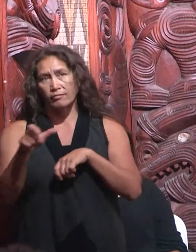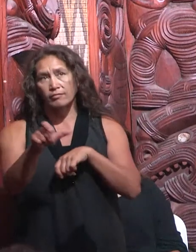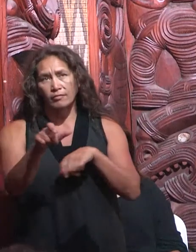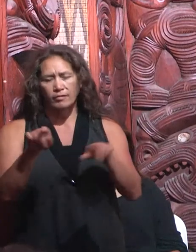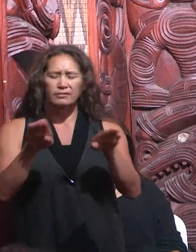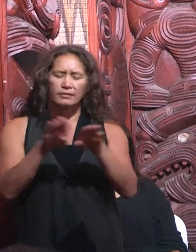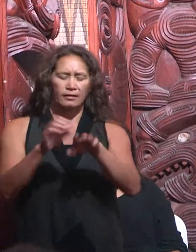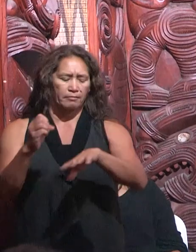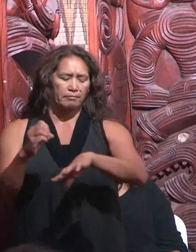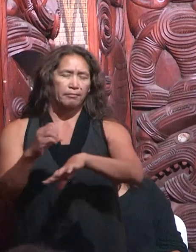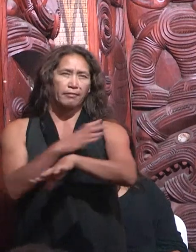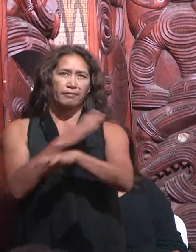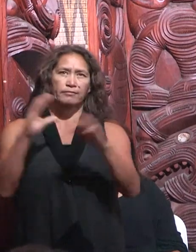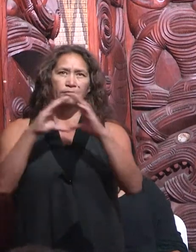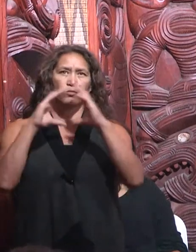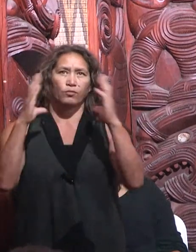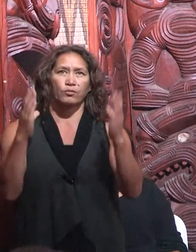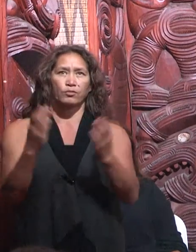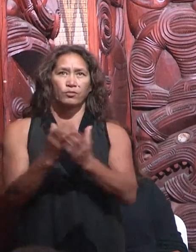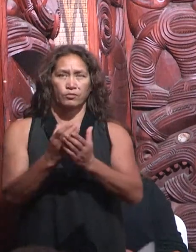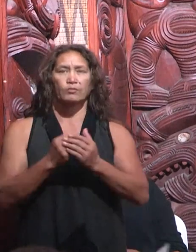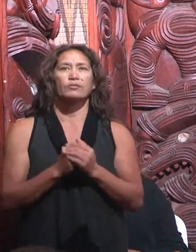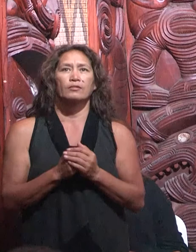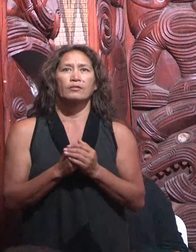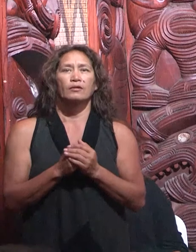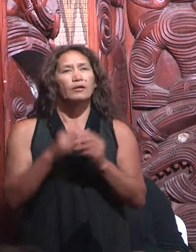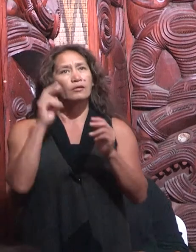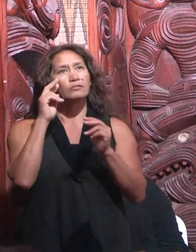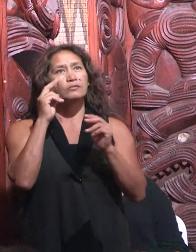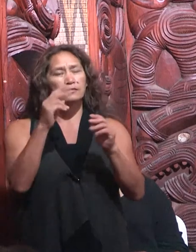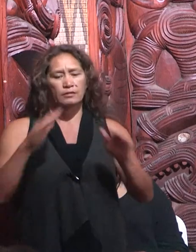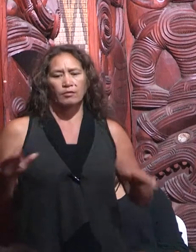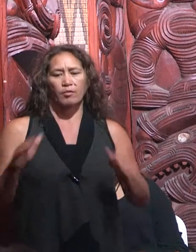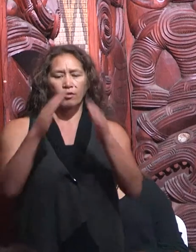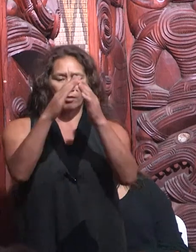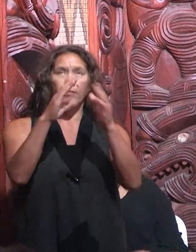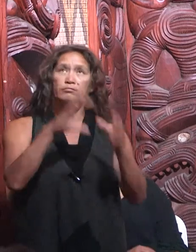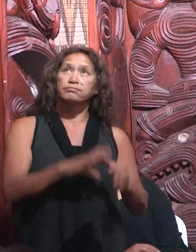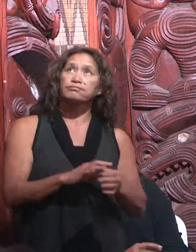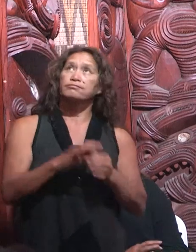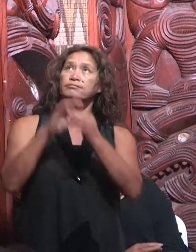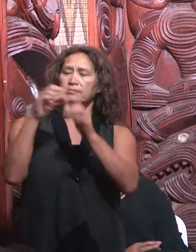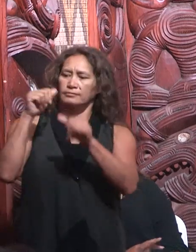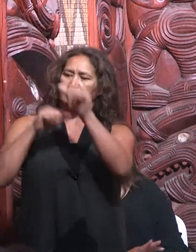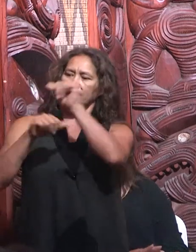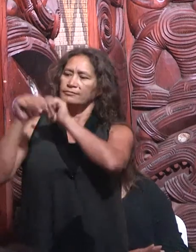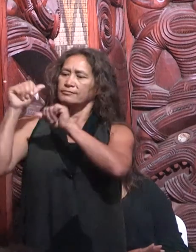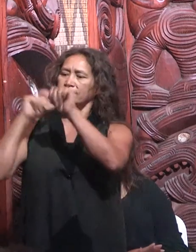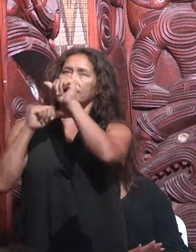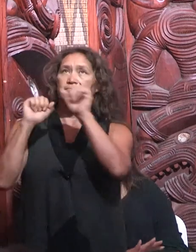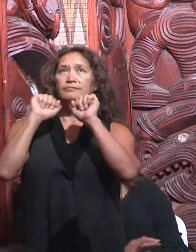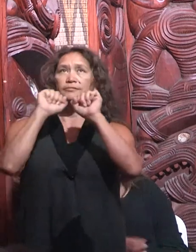ao. Anā, ngā tihi o ngā maunga tūpuna, te nā koutou ngā karaua